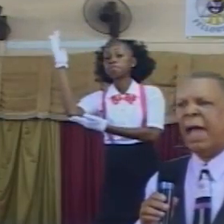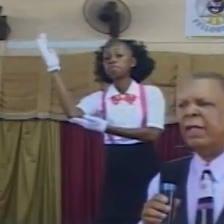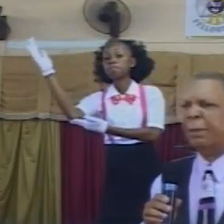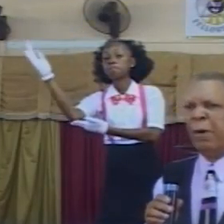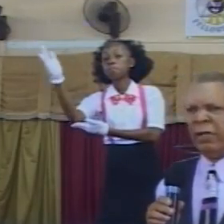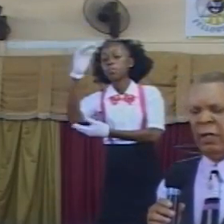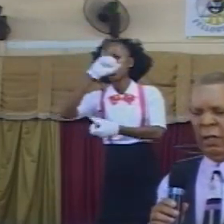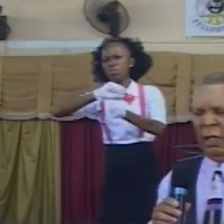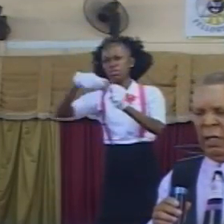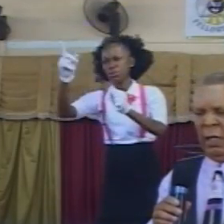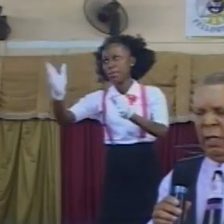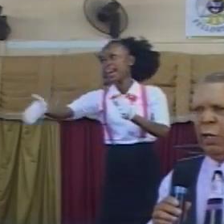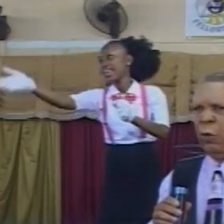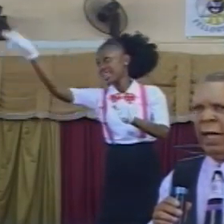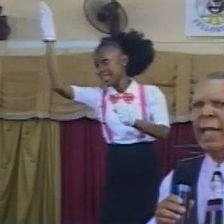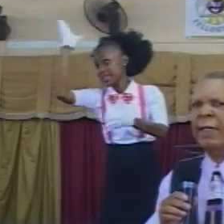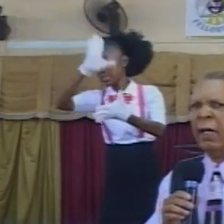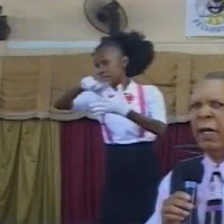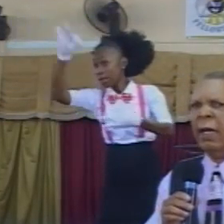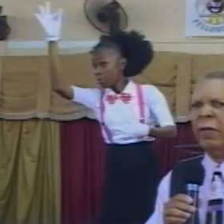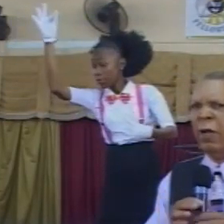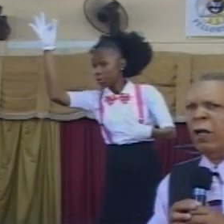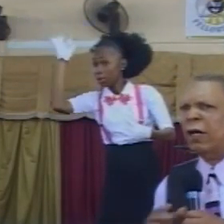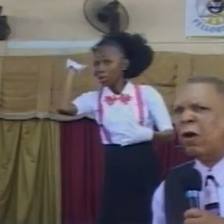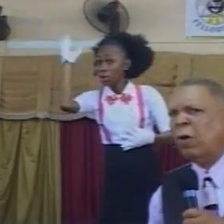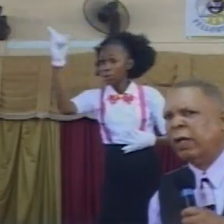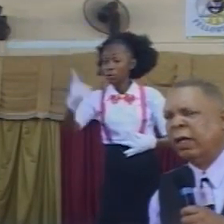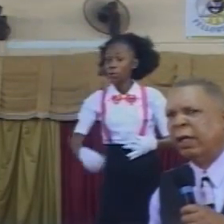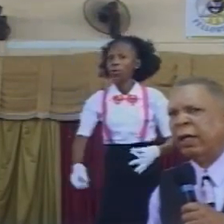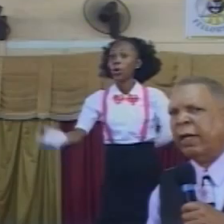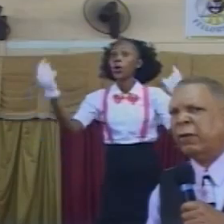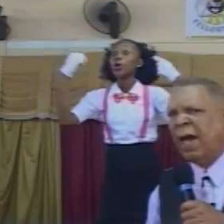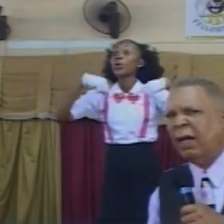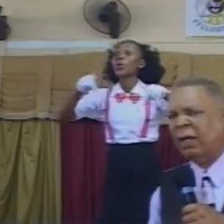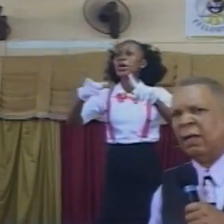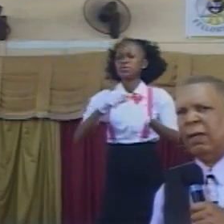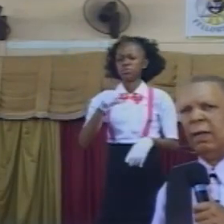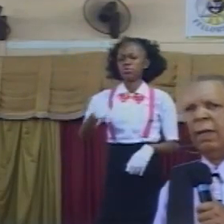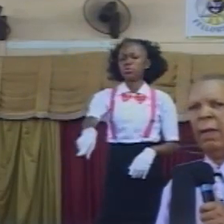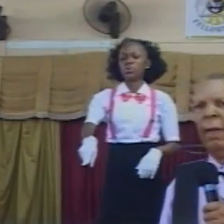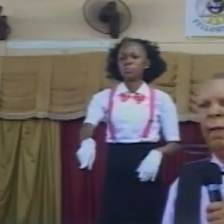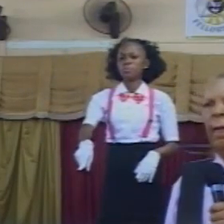So by his spirit, he could enter into the underground, into hell.